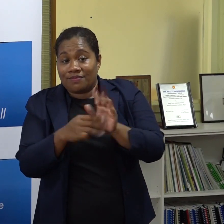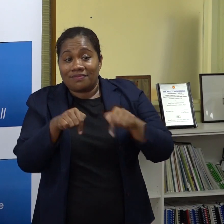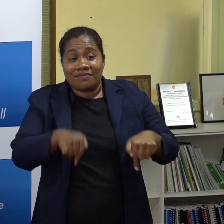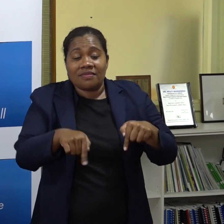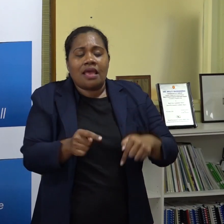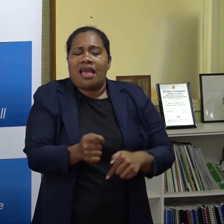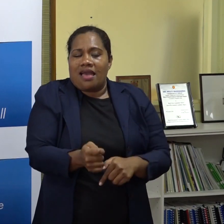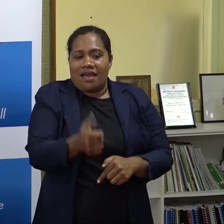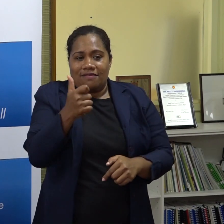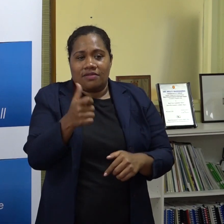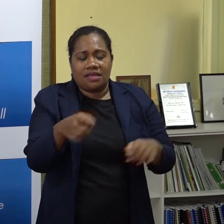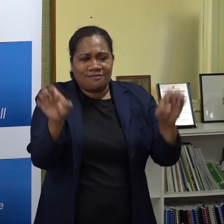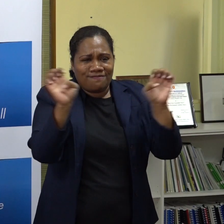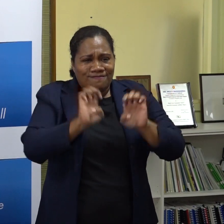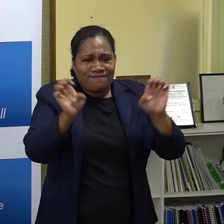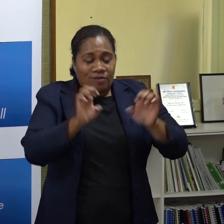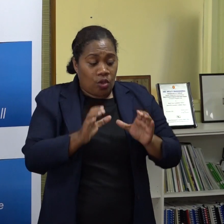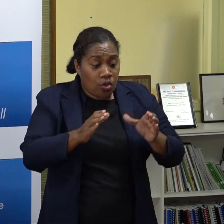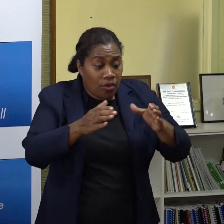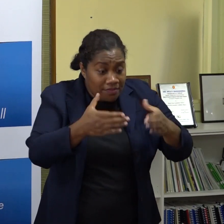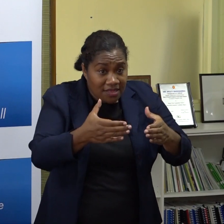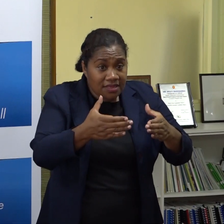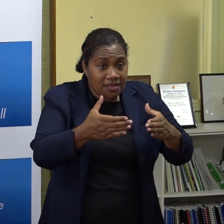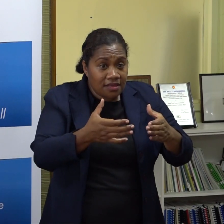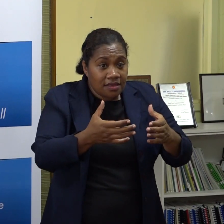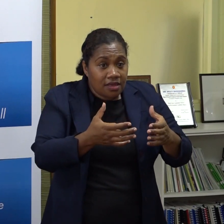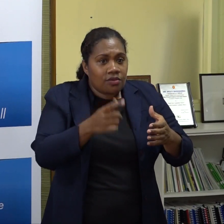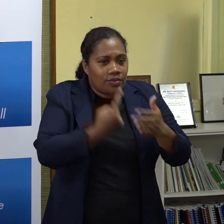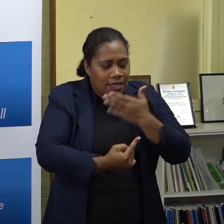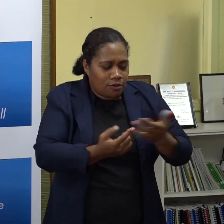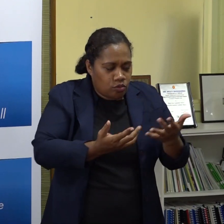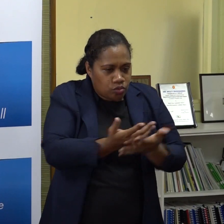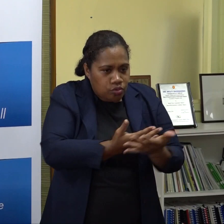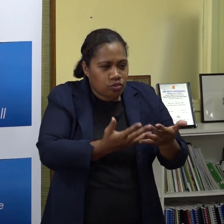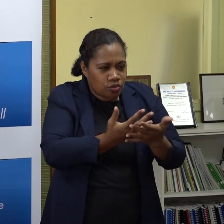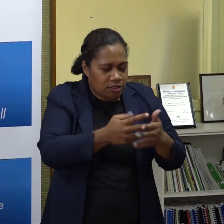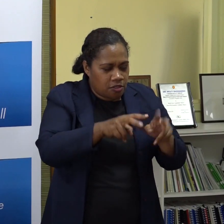after the emergency committee have analyzed the